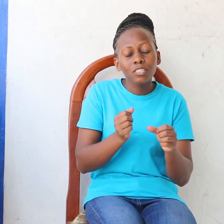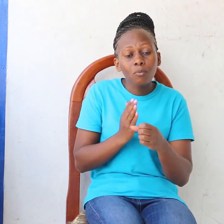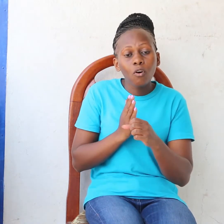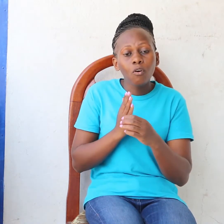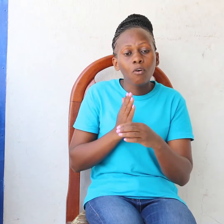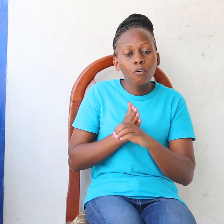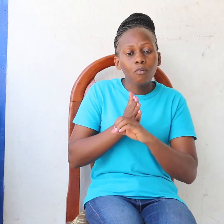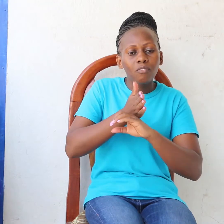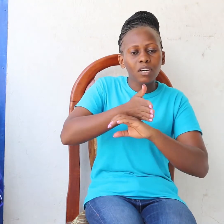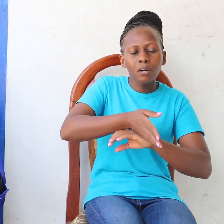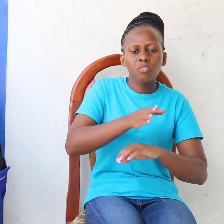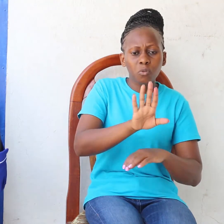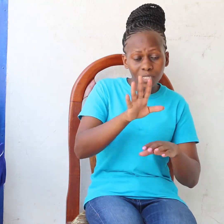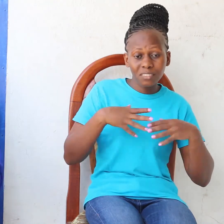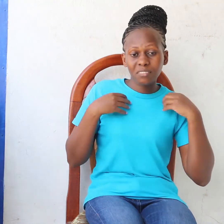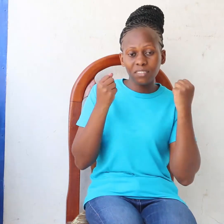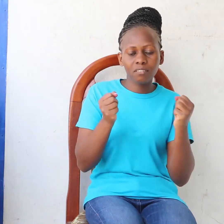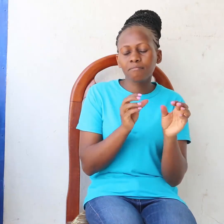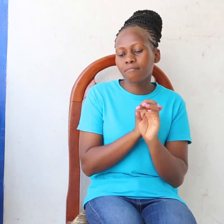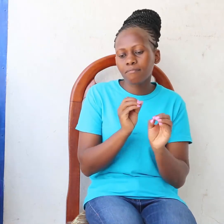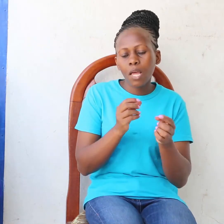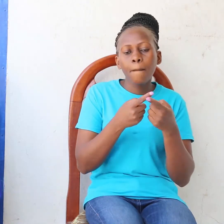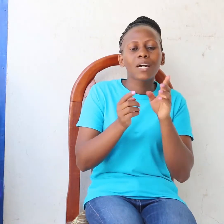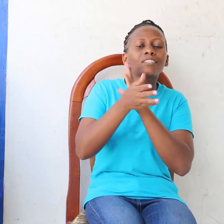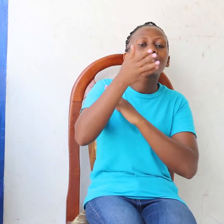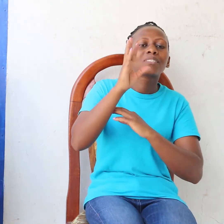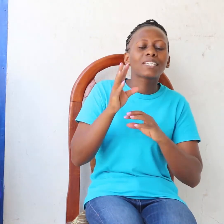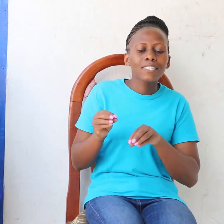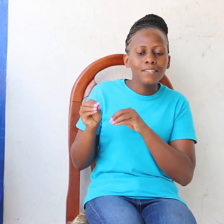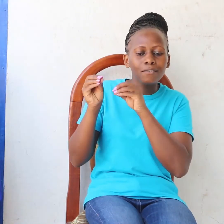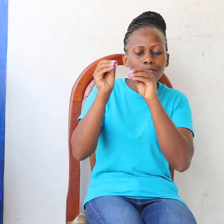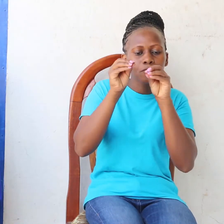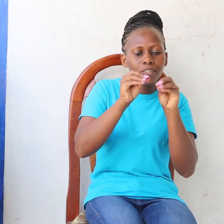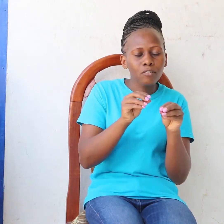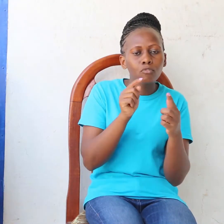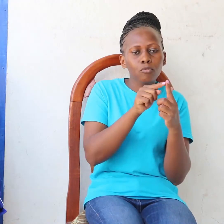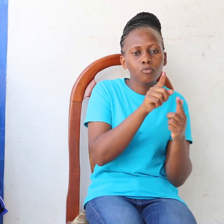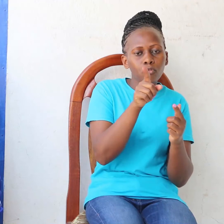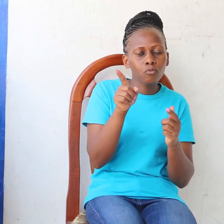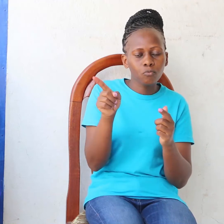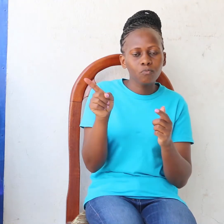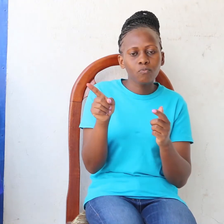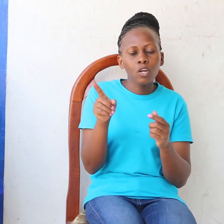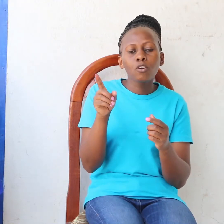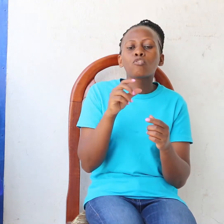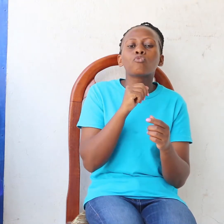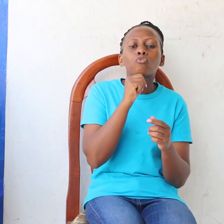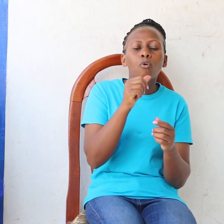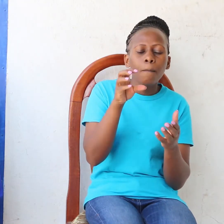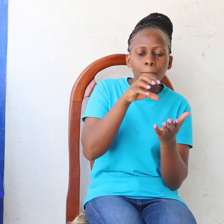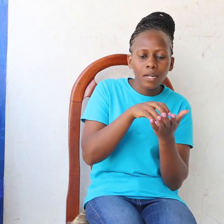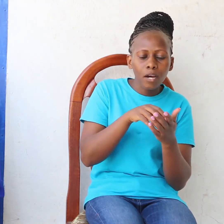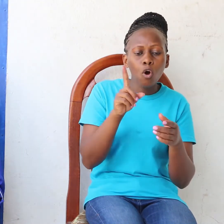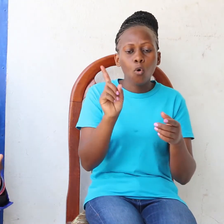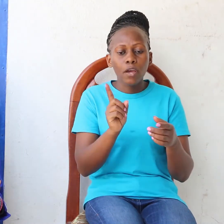because of your own strength, but the strength supplied to you, regardless of where you are right